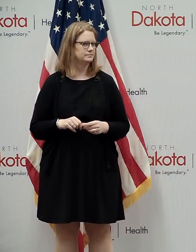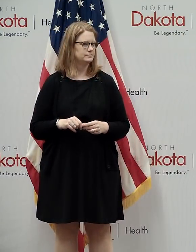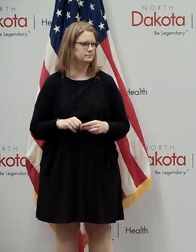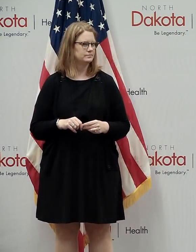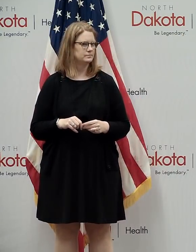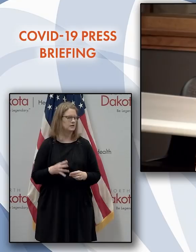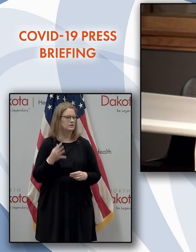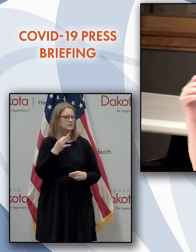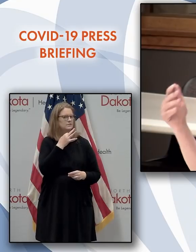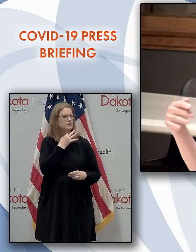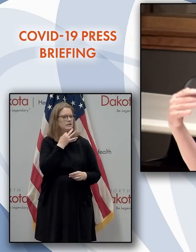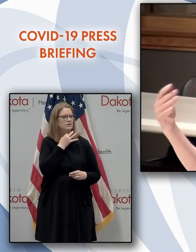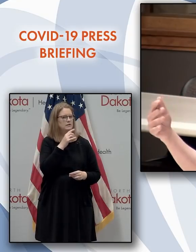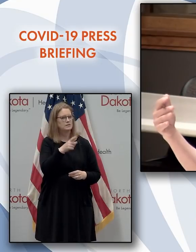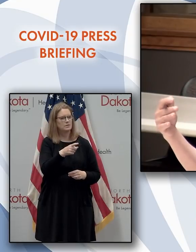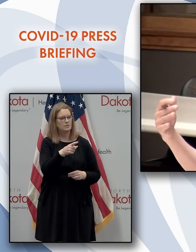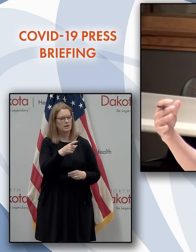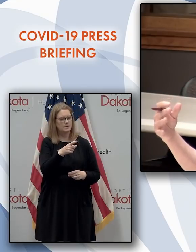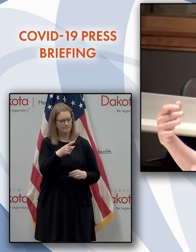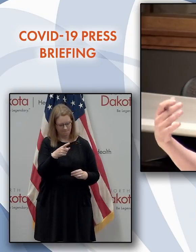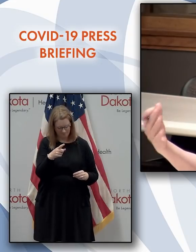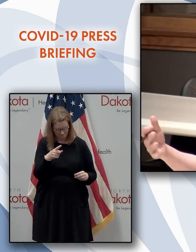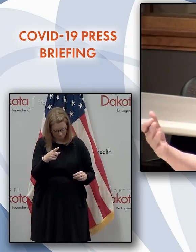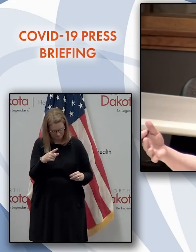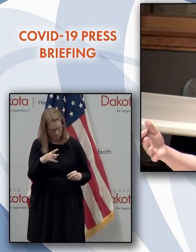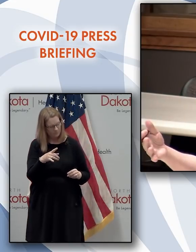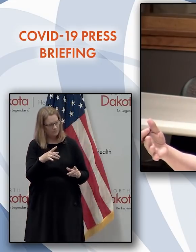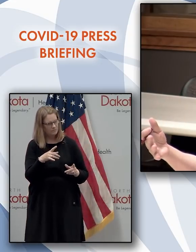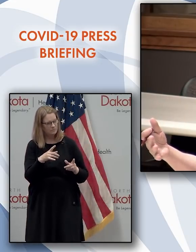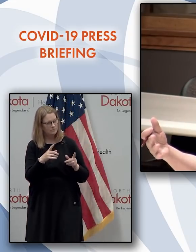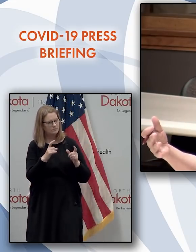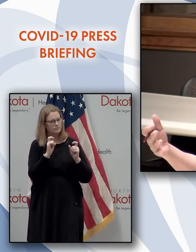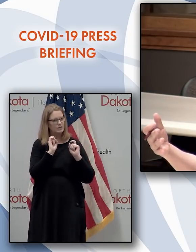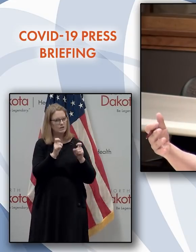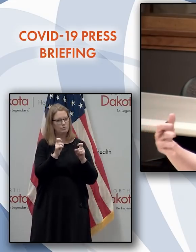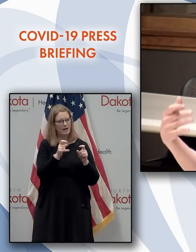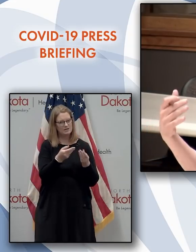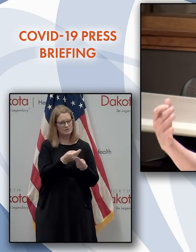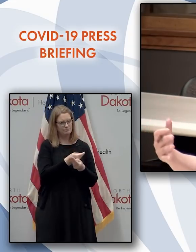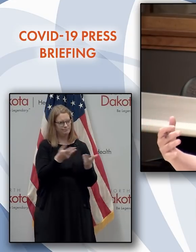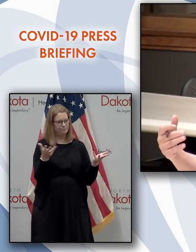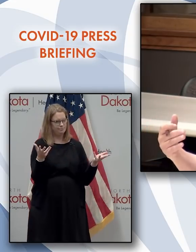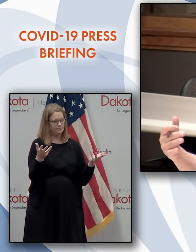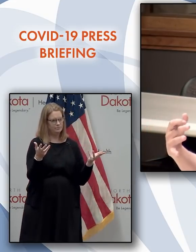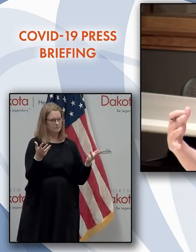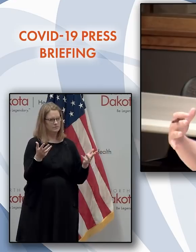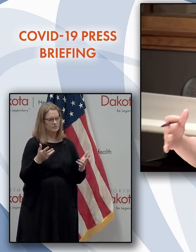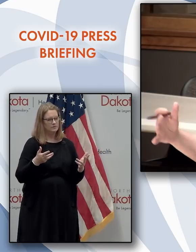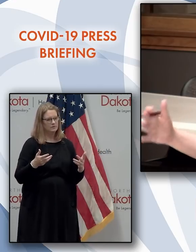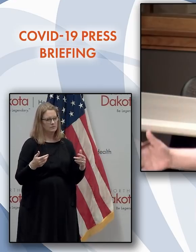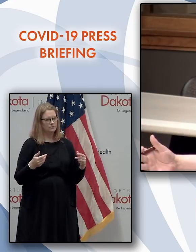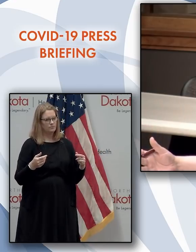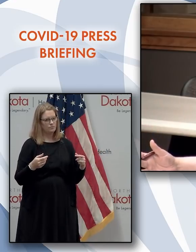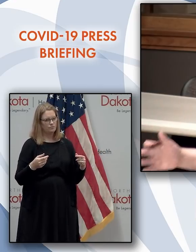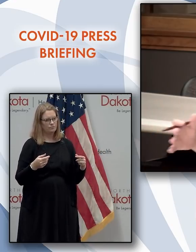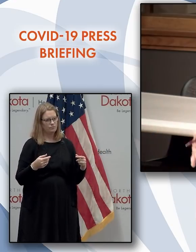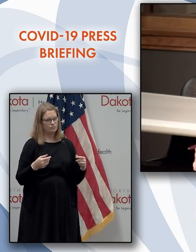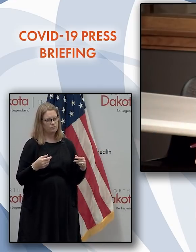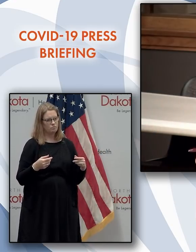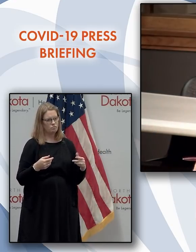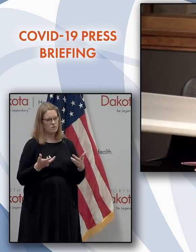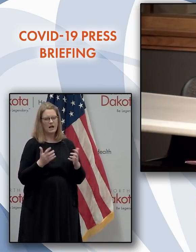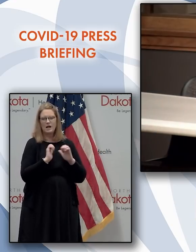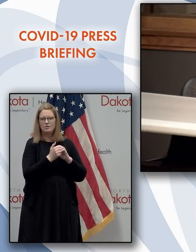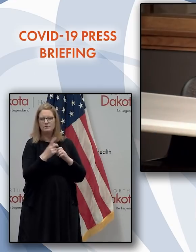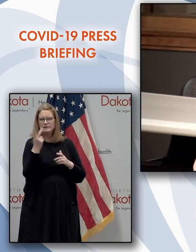I was just curious about following up once the grants are given out. How are you going to follow up to say this was a success or this